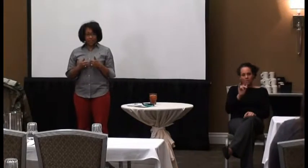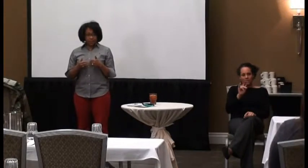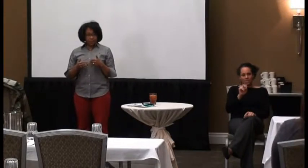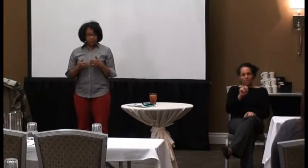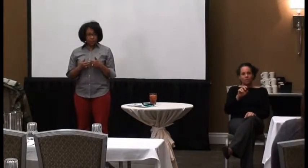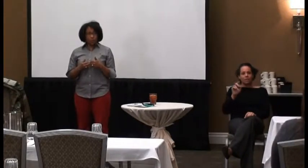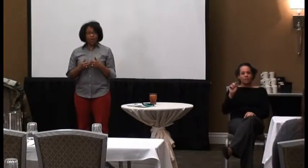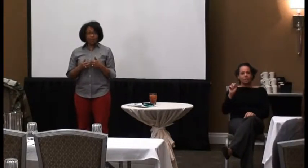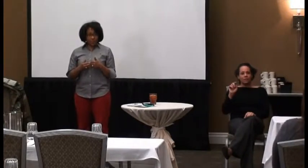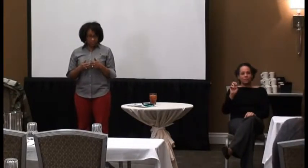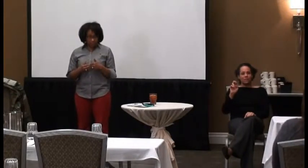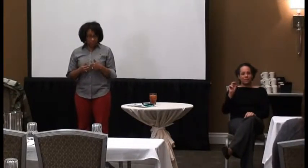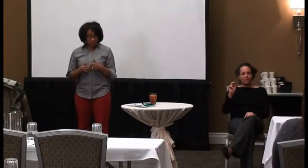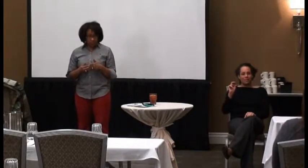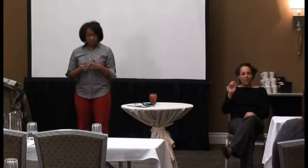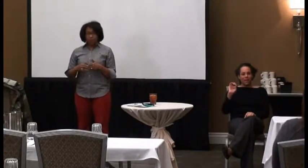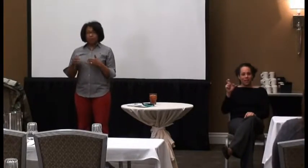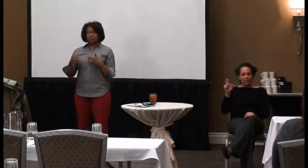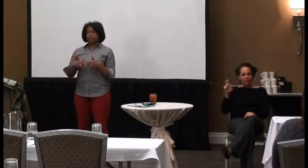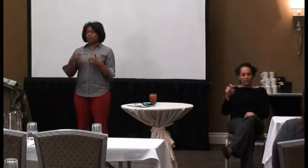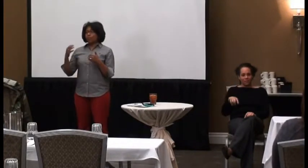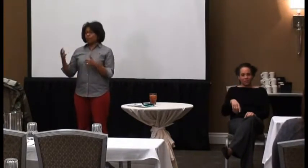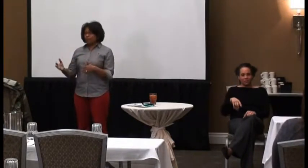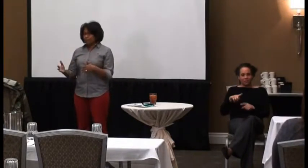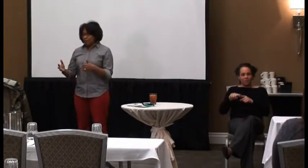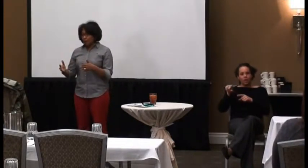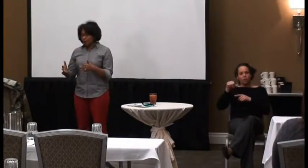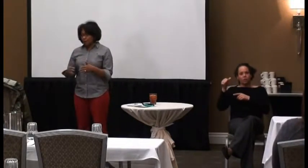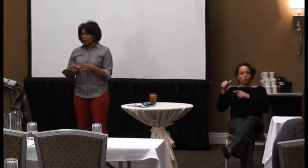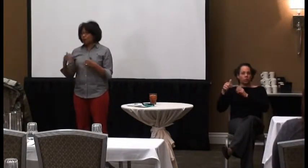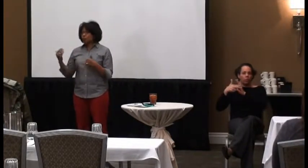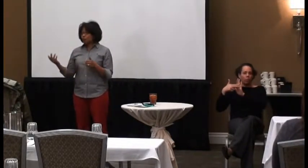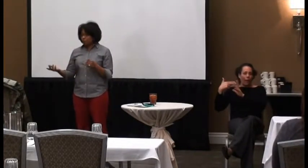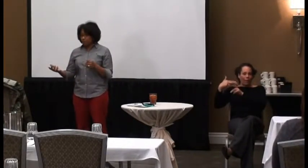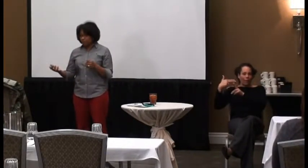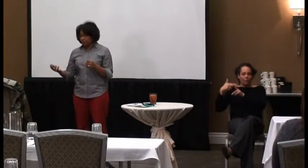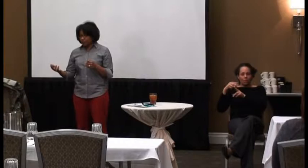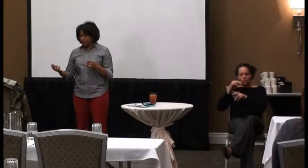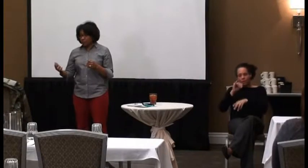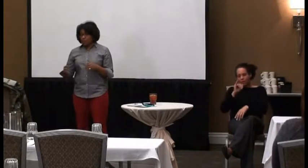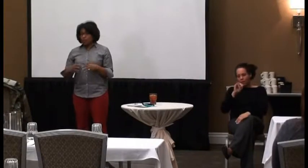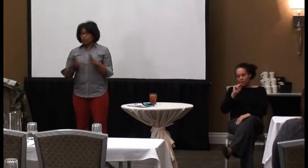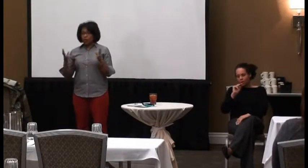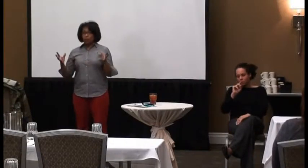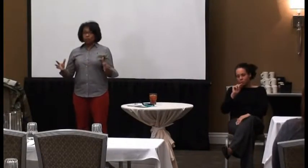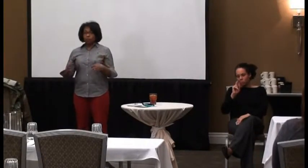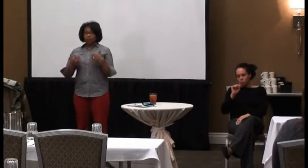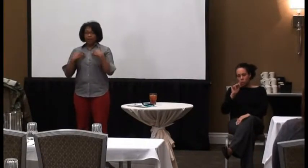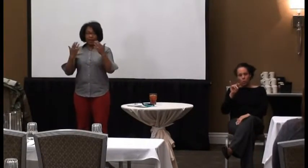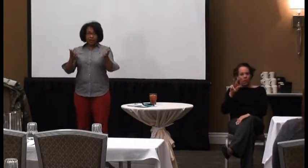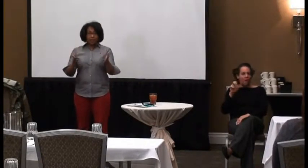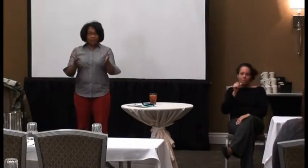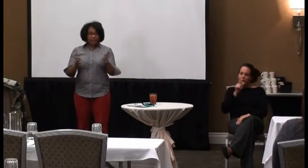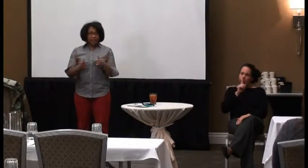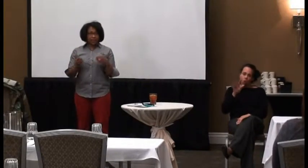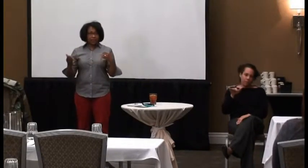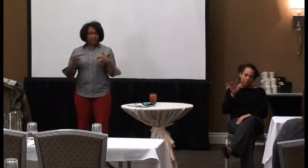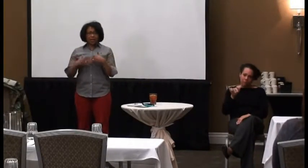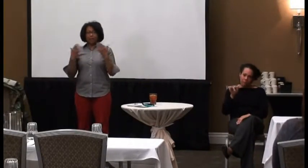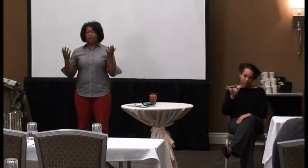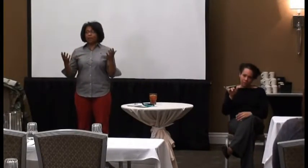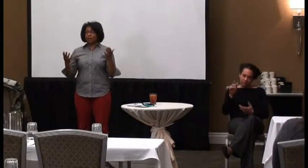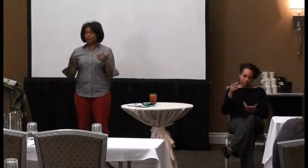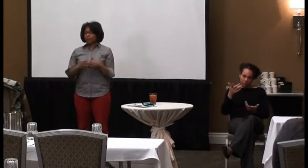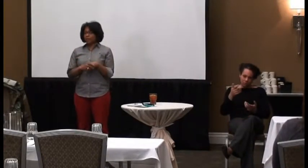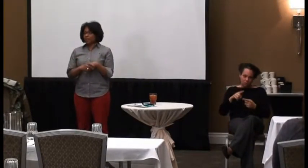It's Tenex or guanfacine. And then there's a branded product called Intuitive. So if I go to my doctor and say